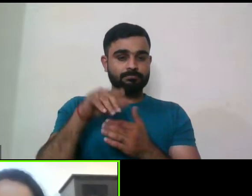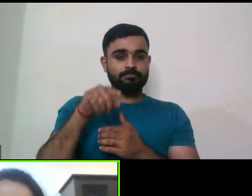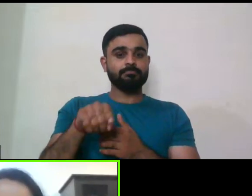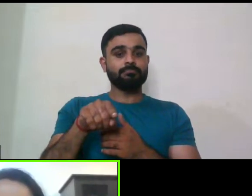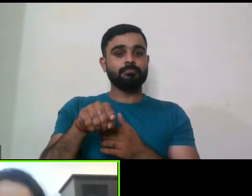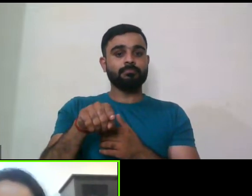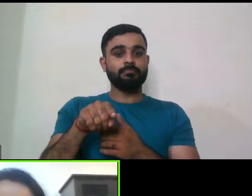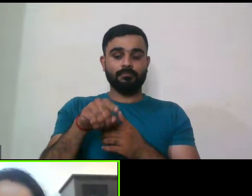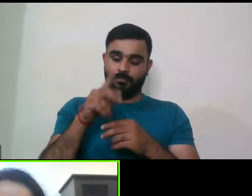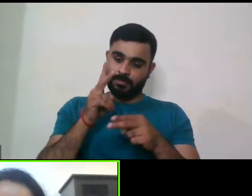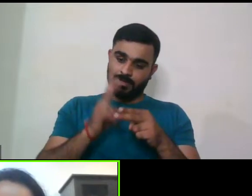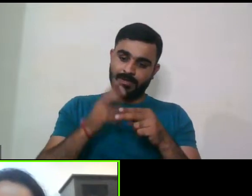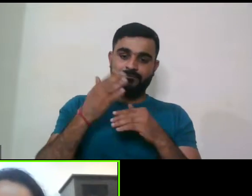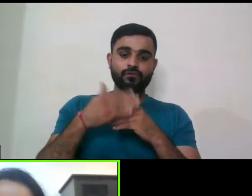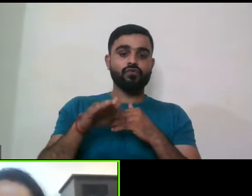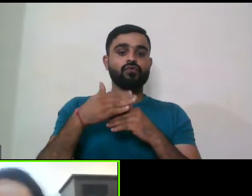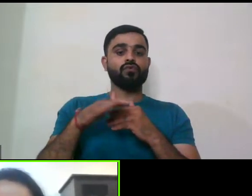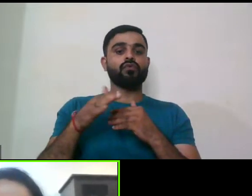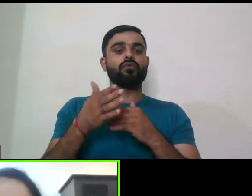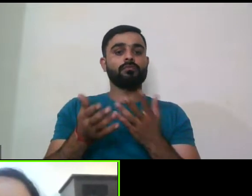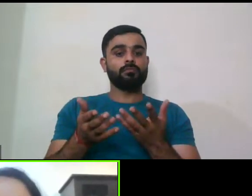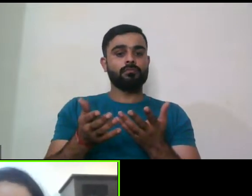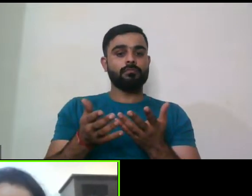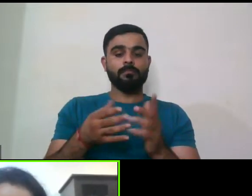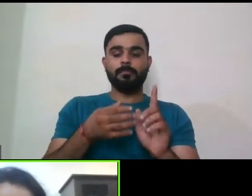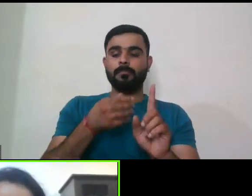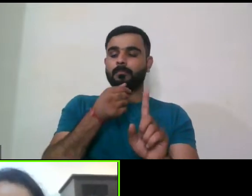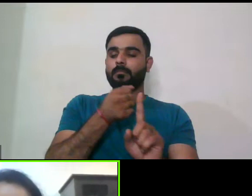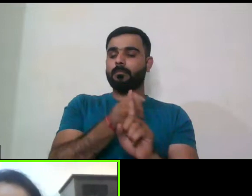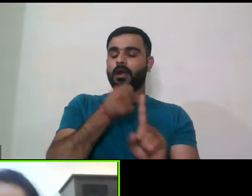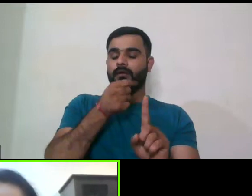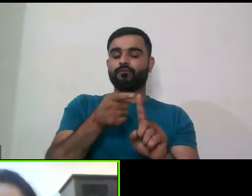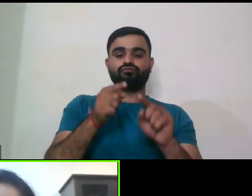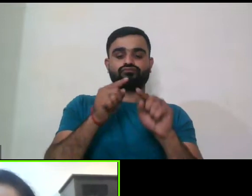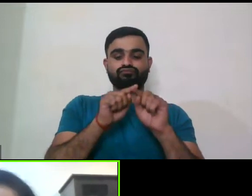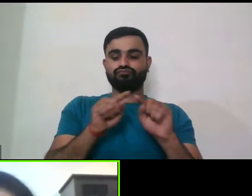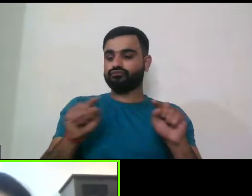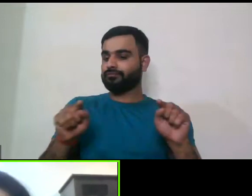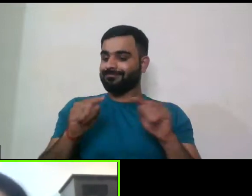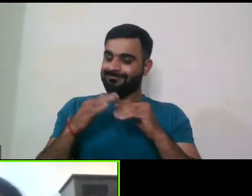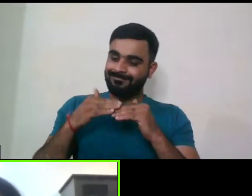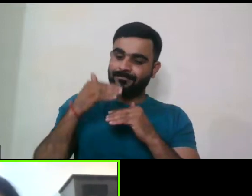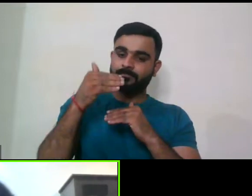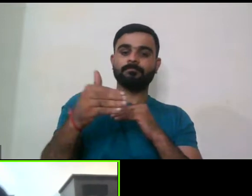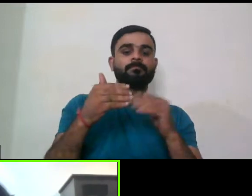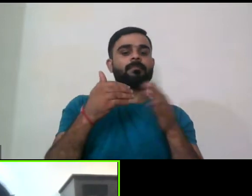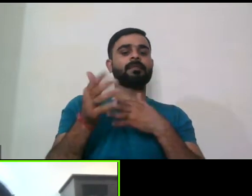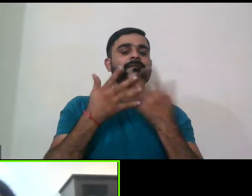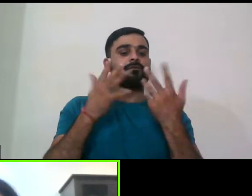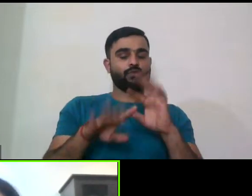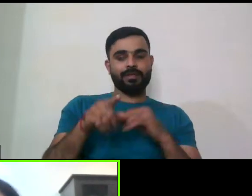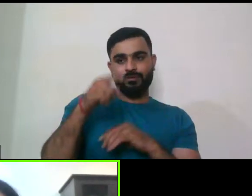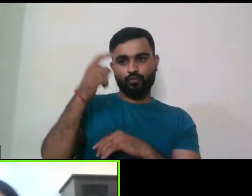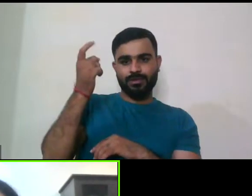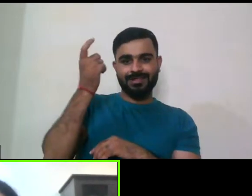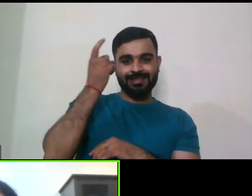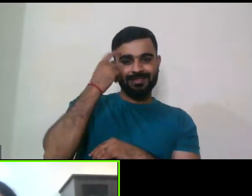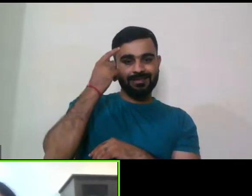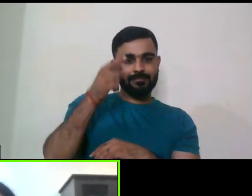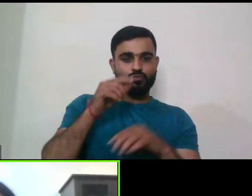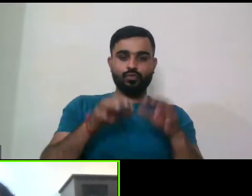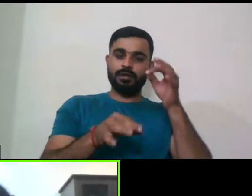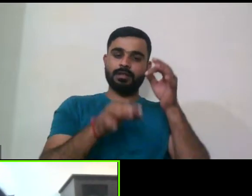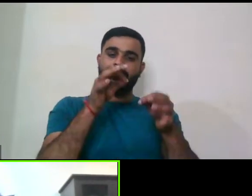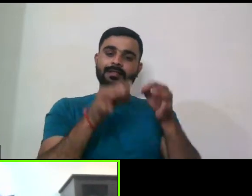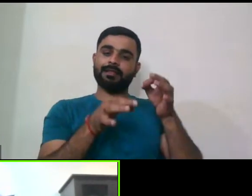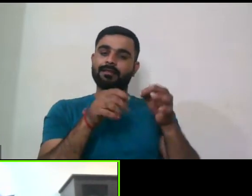There is going to be an impact down the line. However, do you think this judiciary